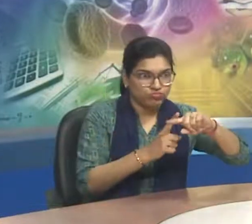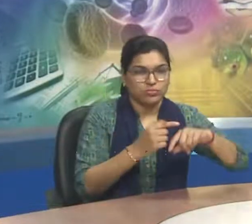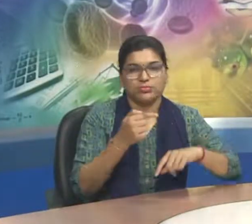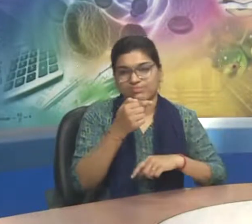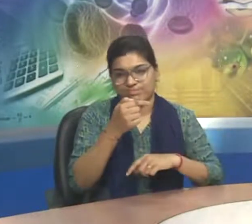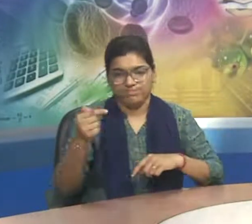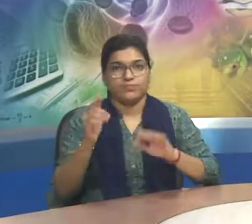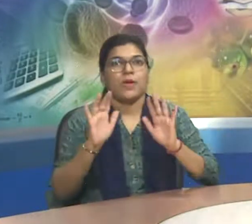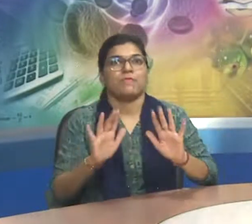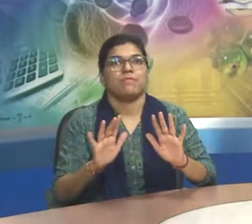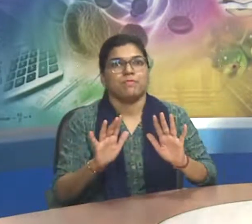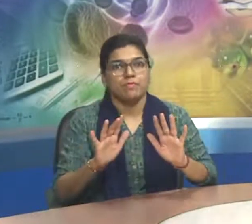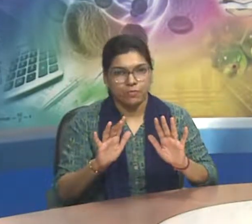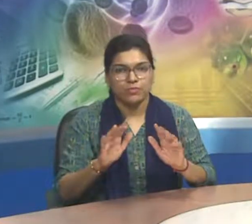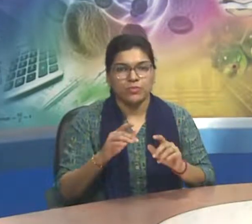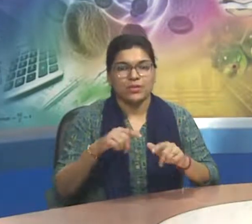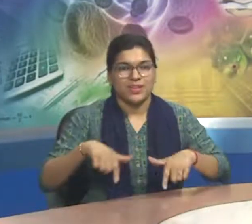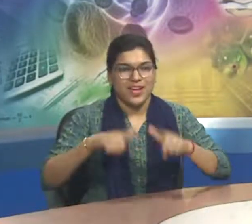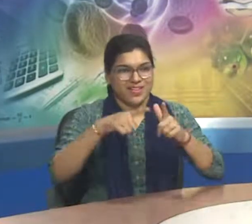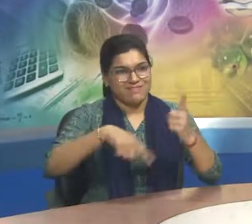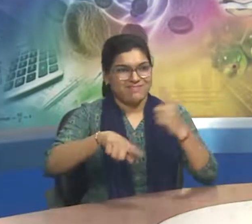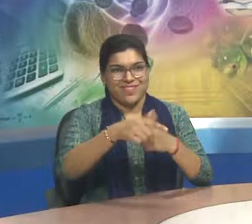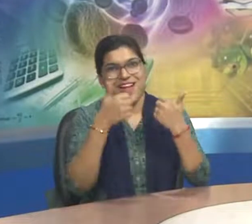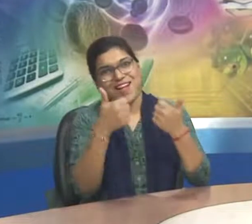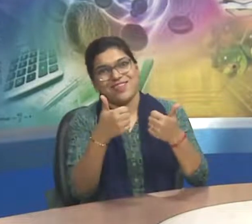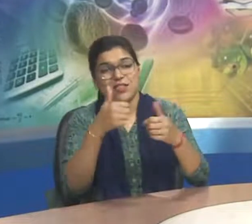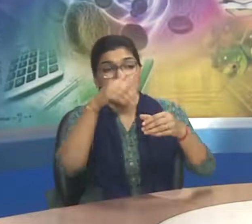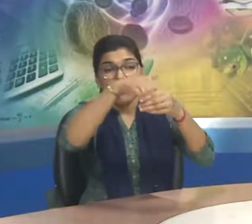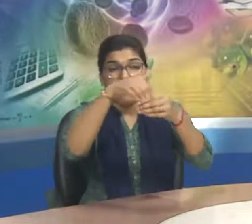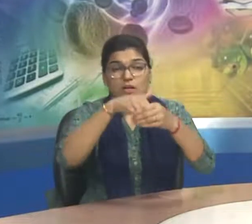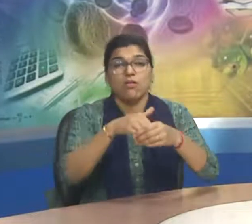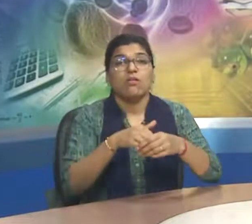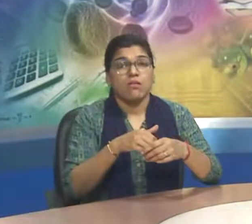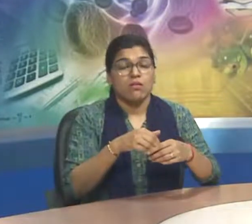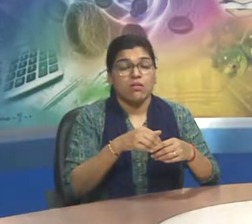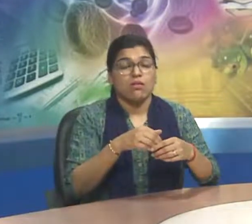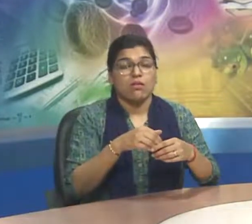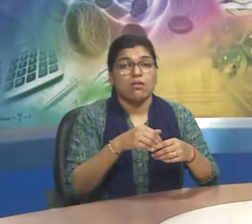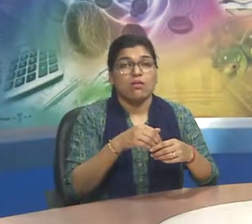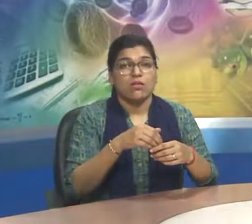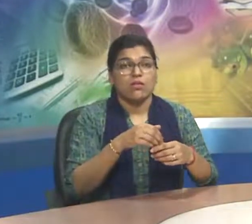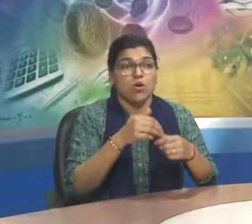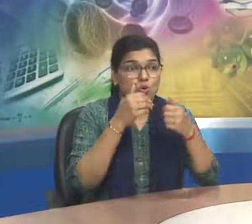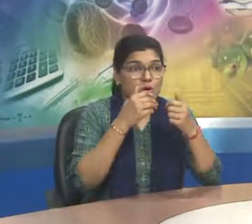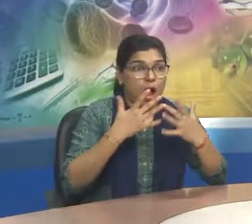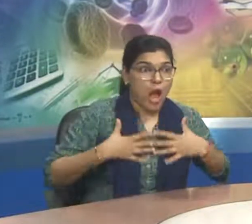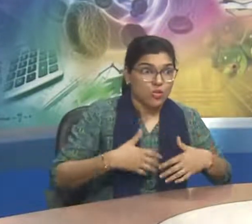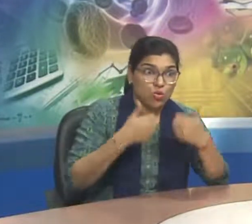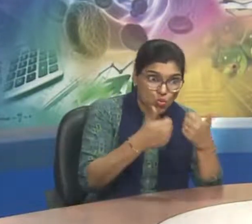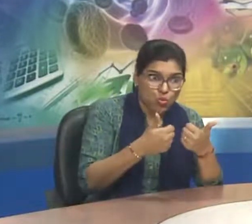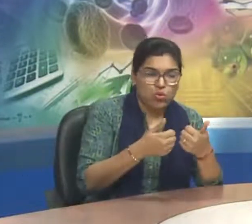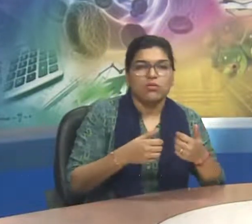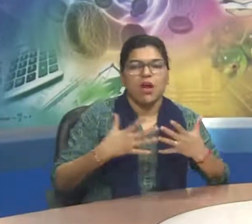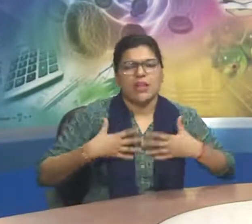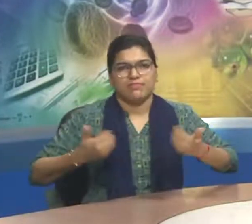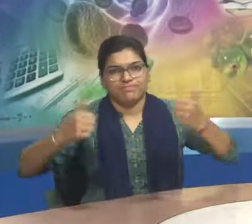And some of these microorganisms, they cause disease, but there are some